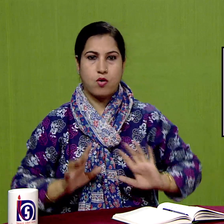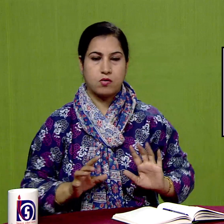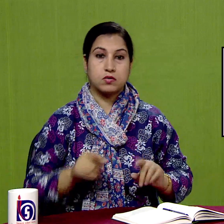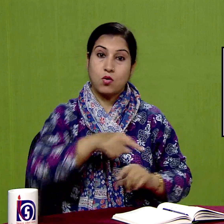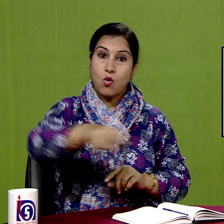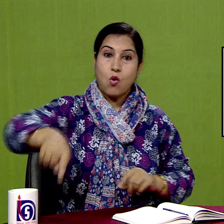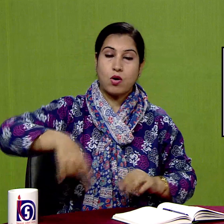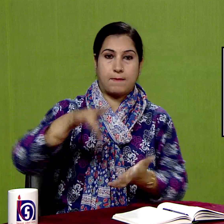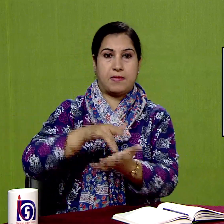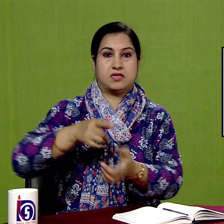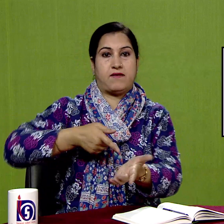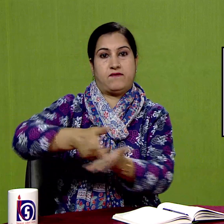village.